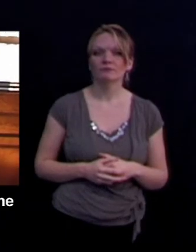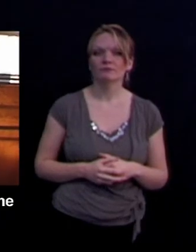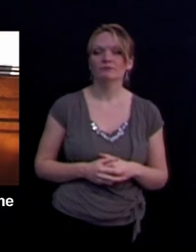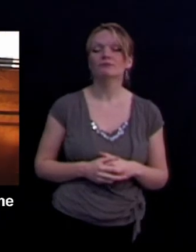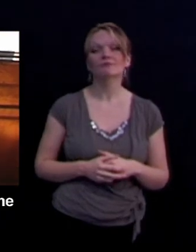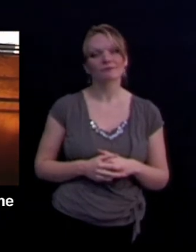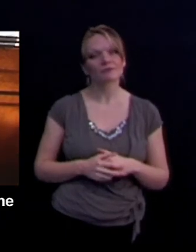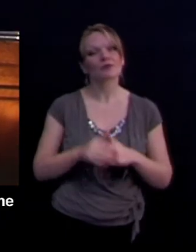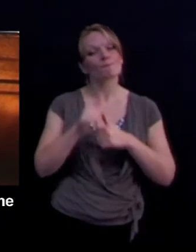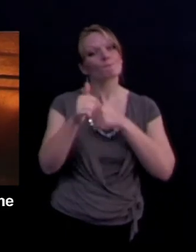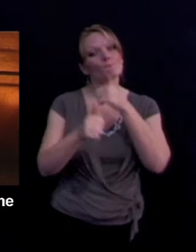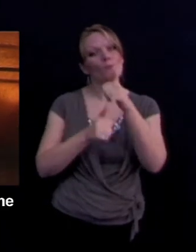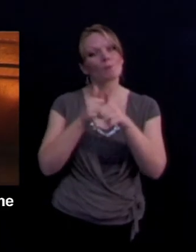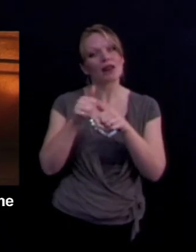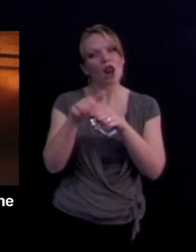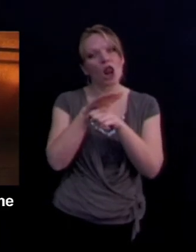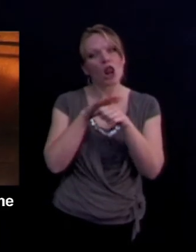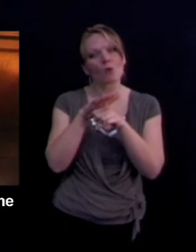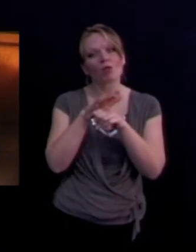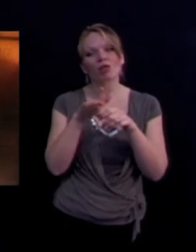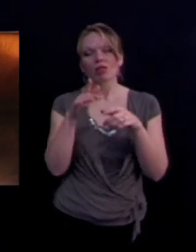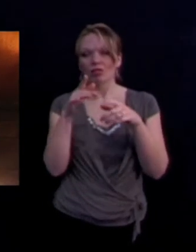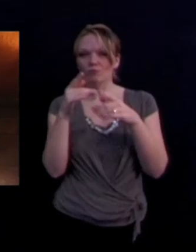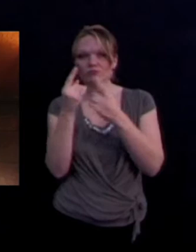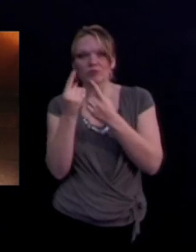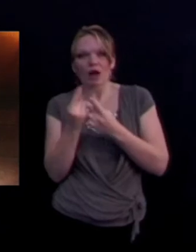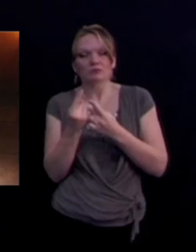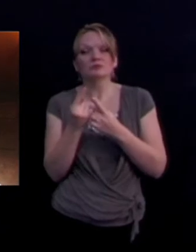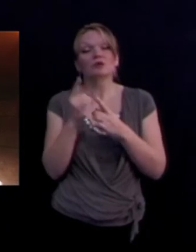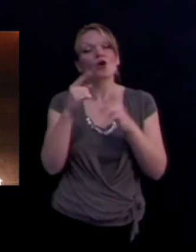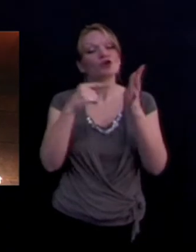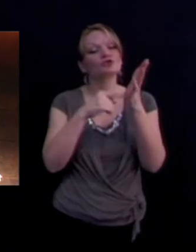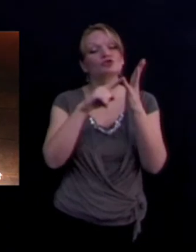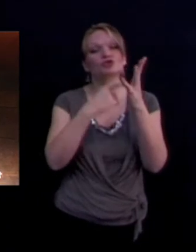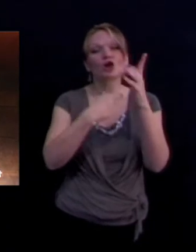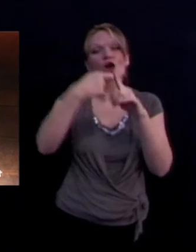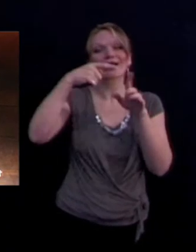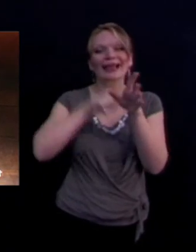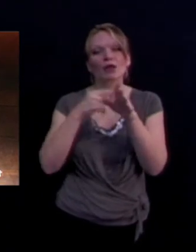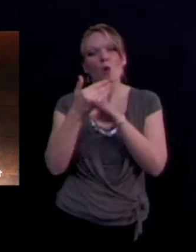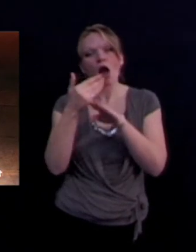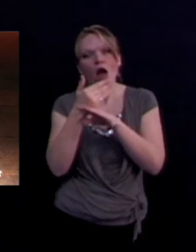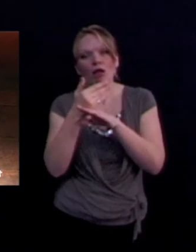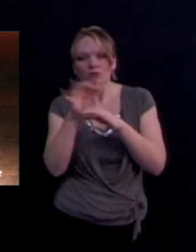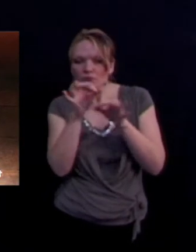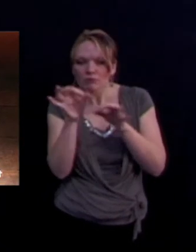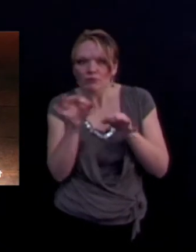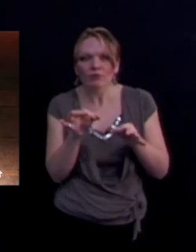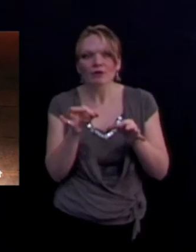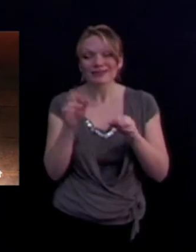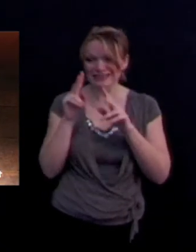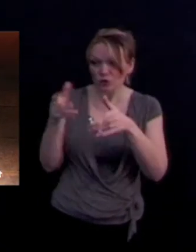The popular local product at the time was turkey work, replicated here in this beautiful cushion, based on an original in the